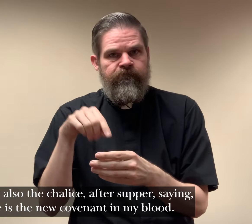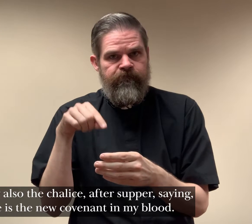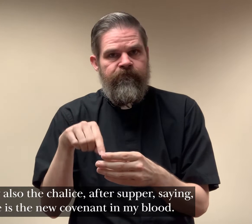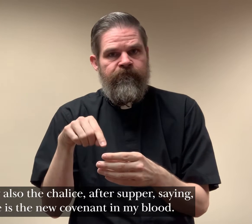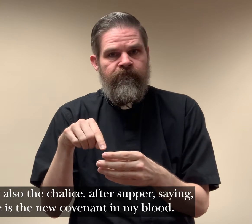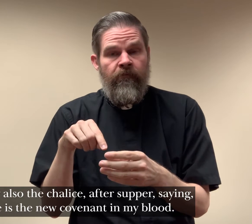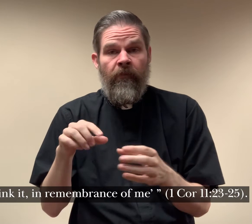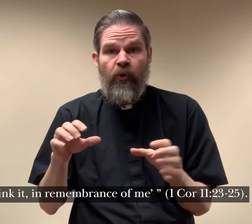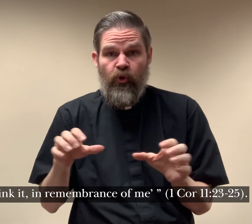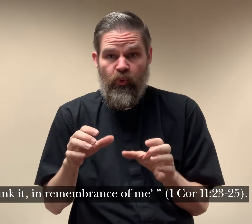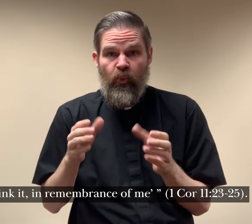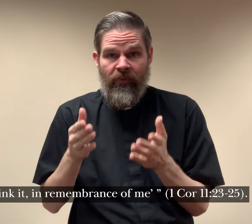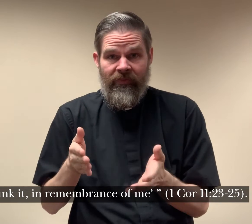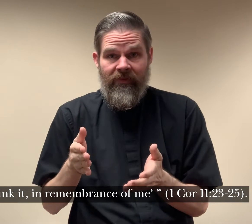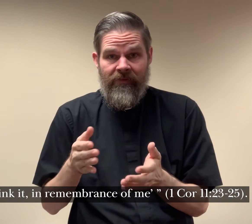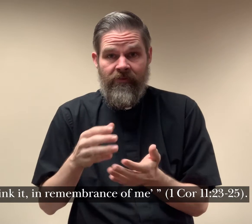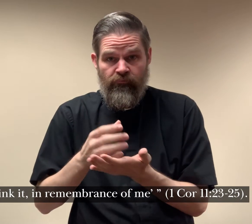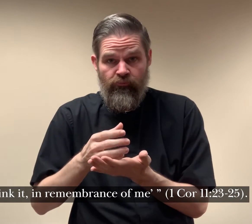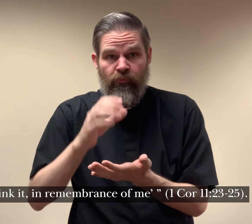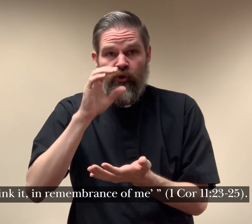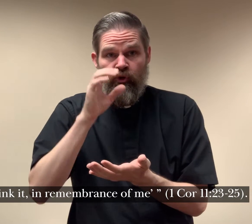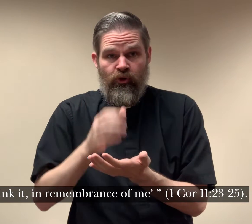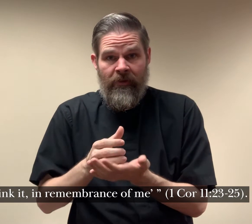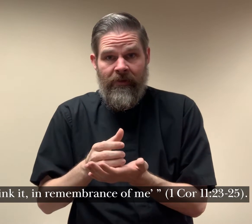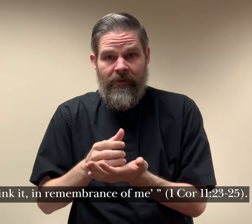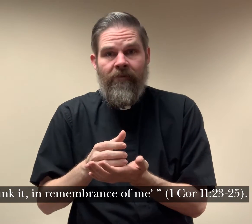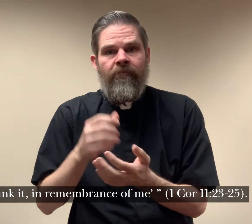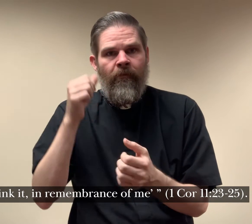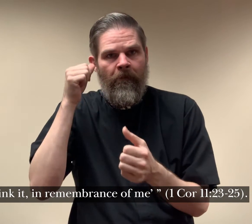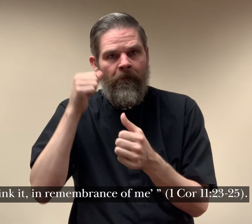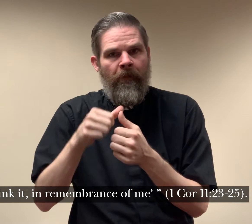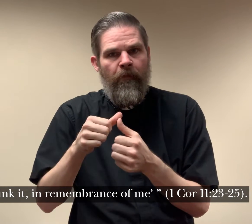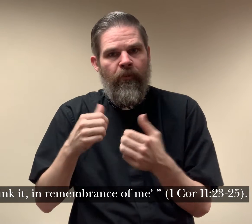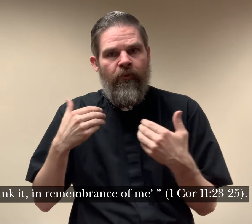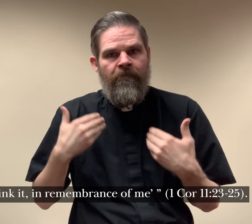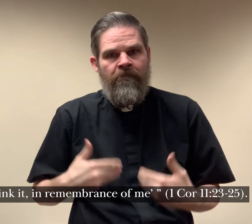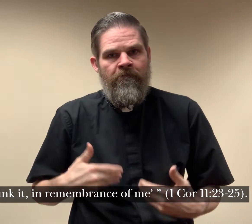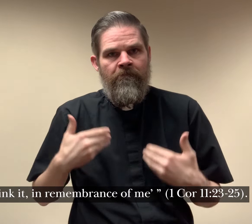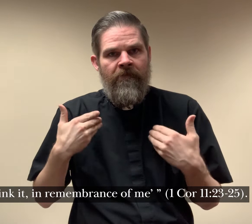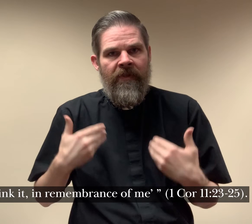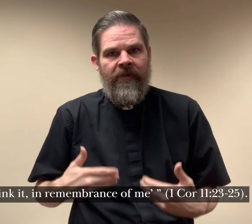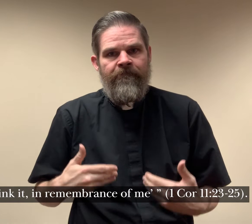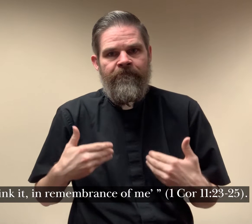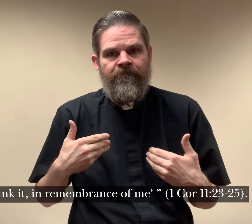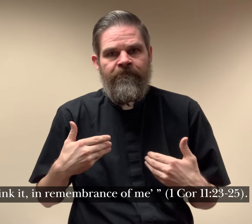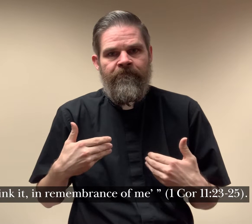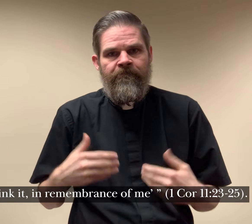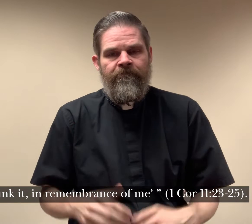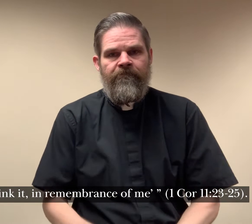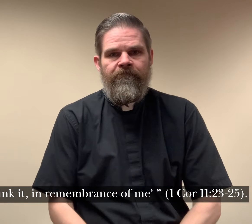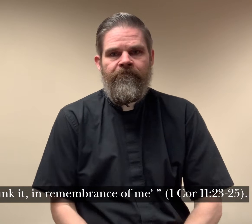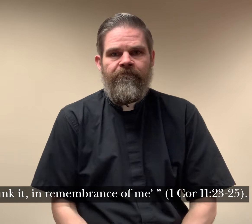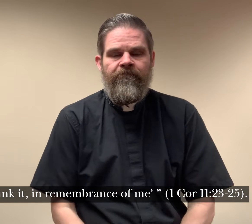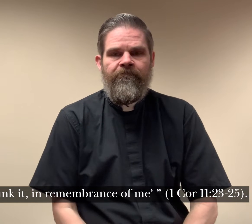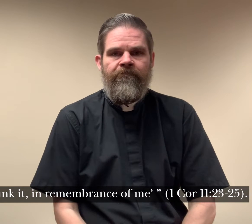Do this as often as you drink it in remembrance of me. 1 Corinthians 11 23-25